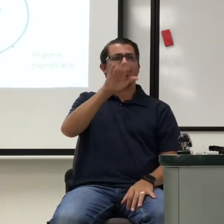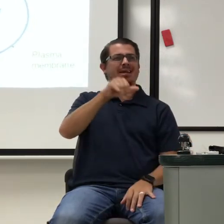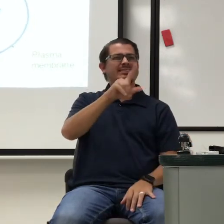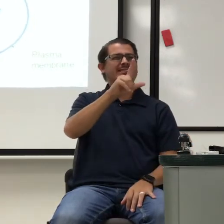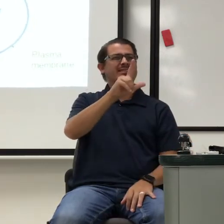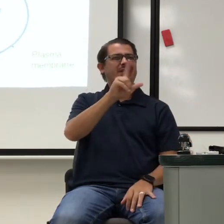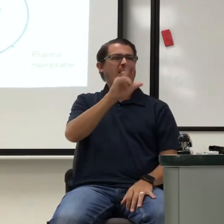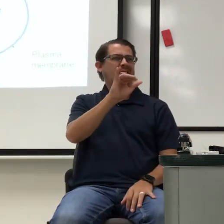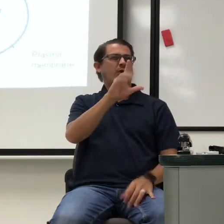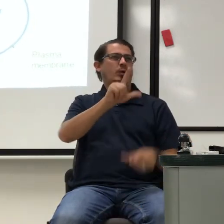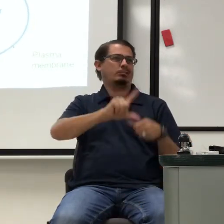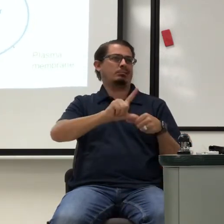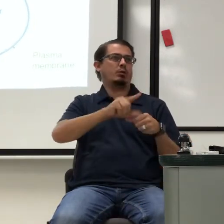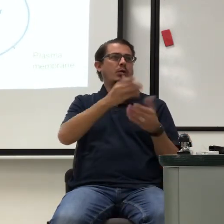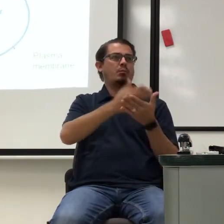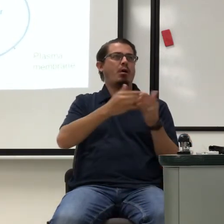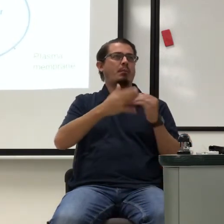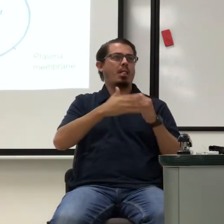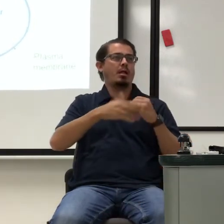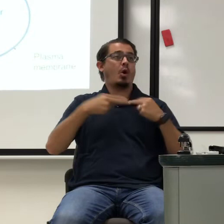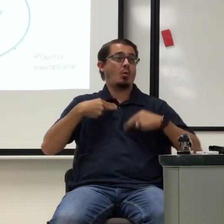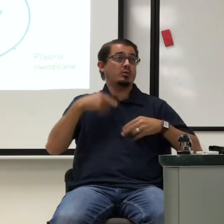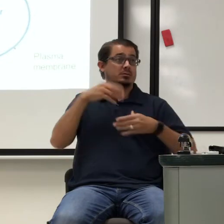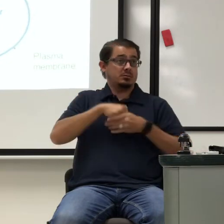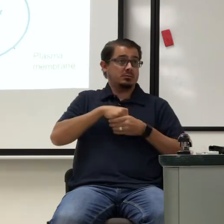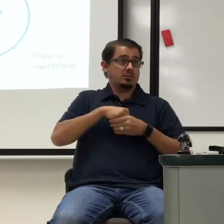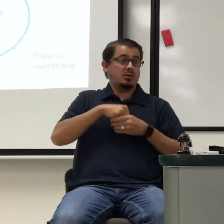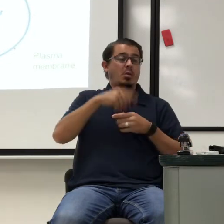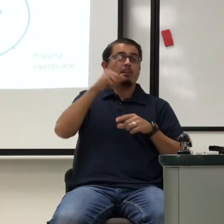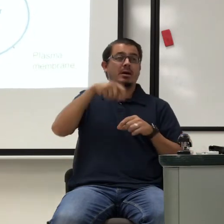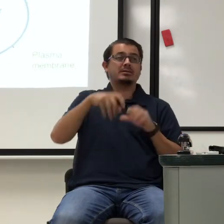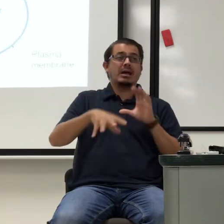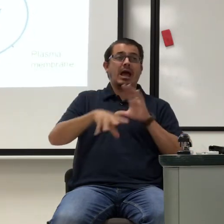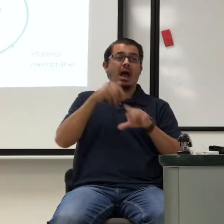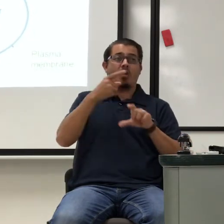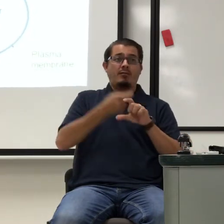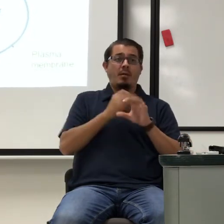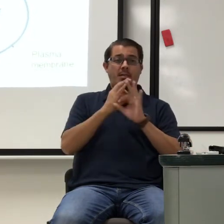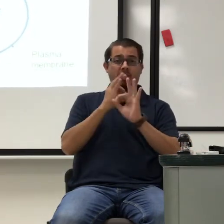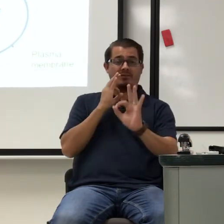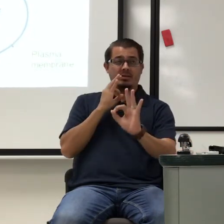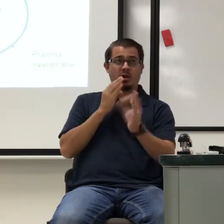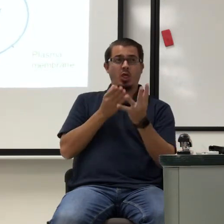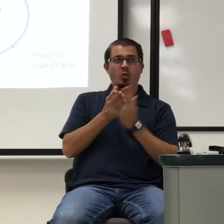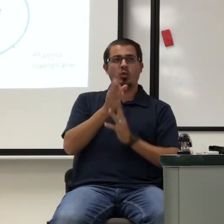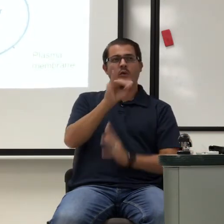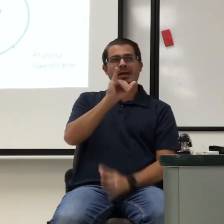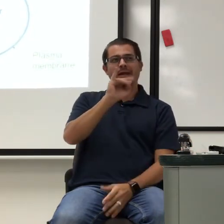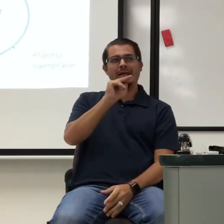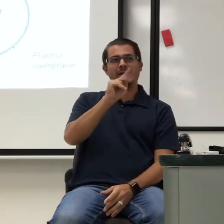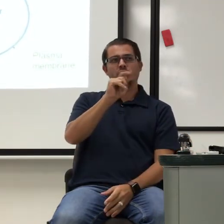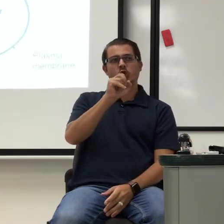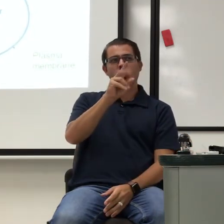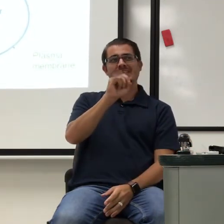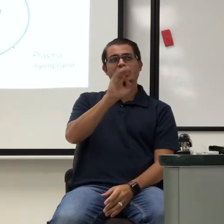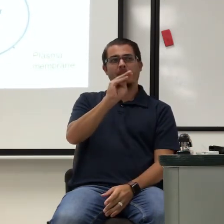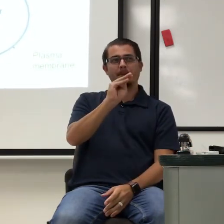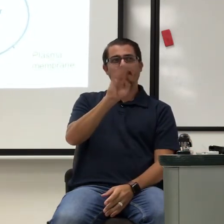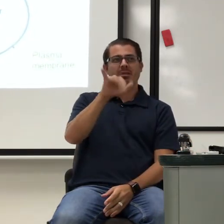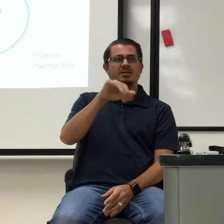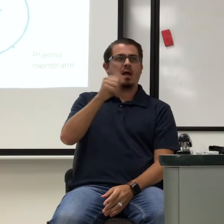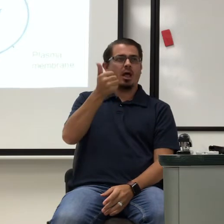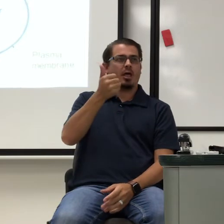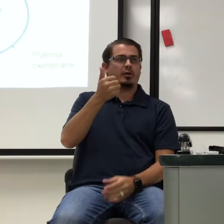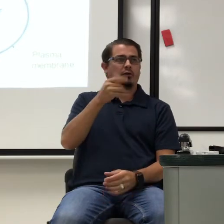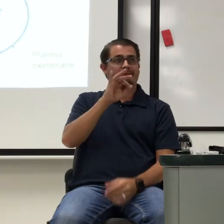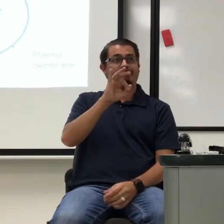and hormones are in there. It's got to diffuse out of the blood vessel through the interstitium, which is the second fluid compartment. That's a